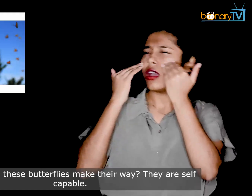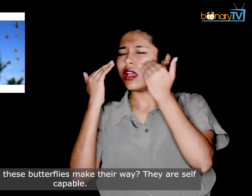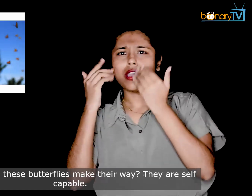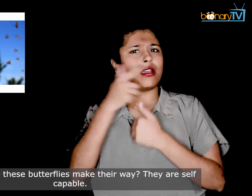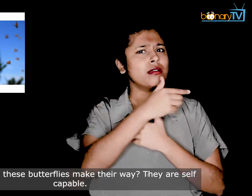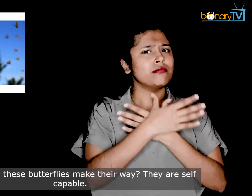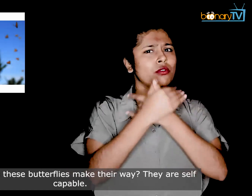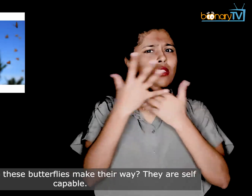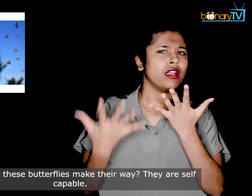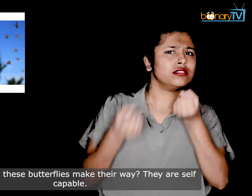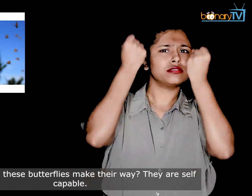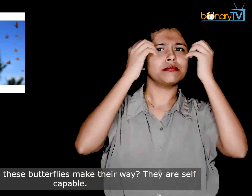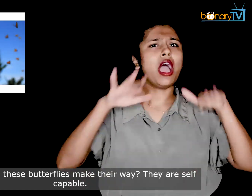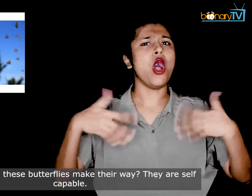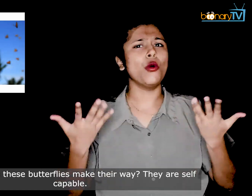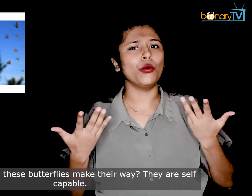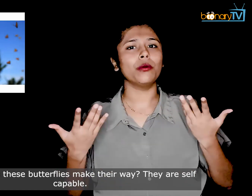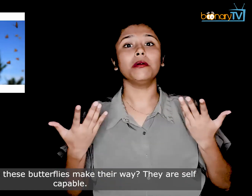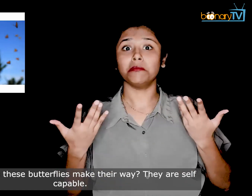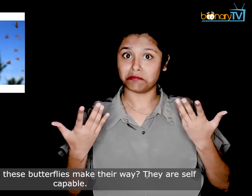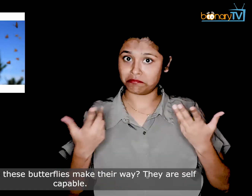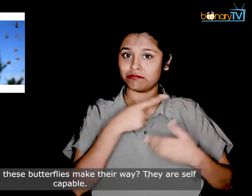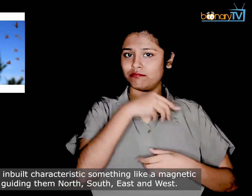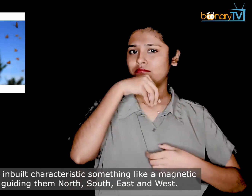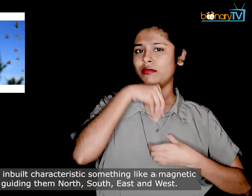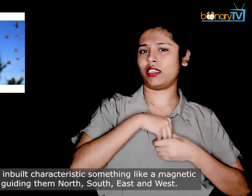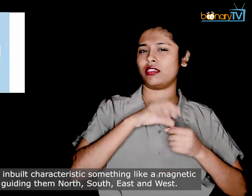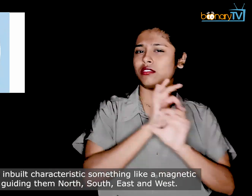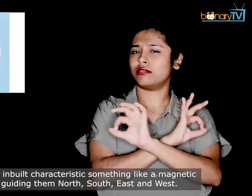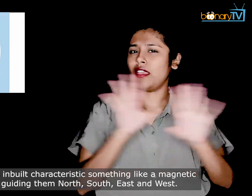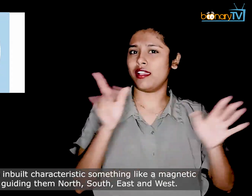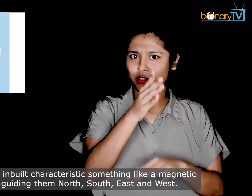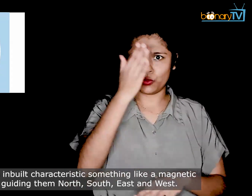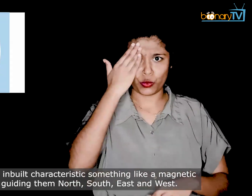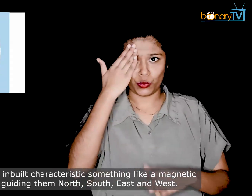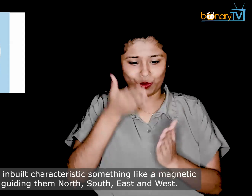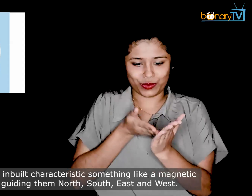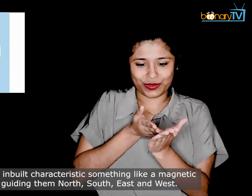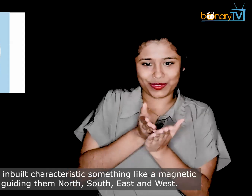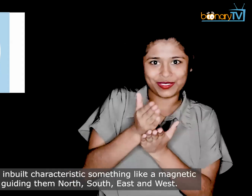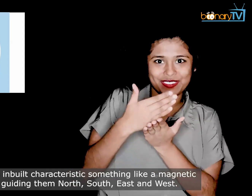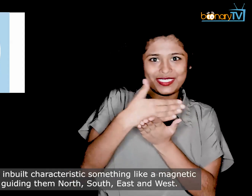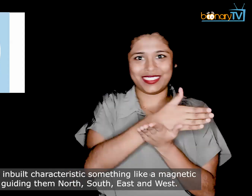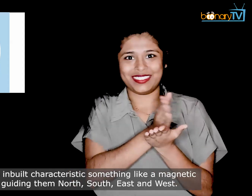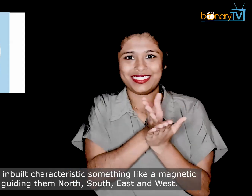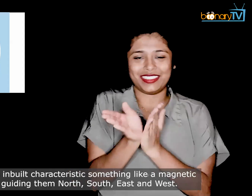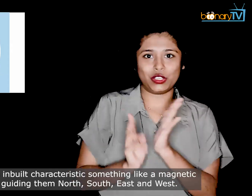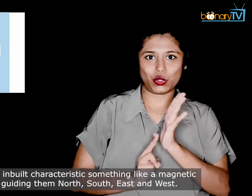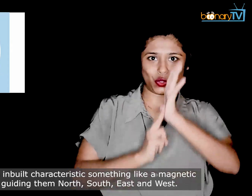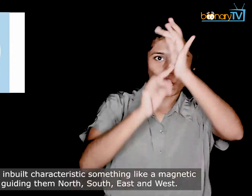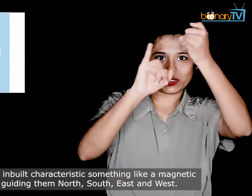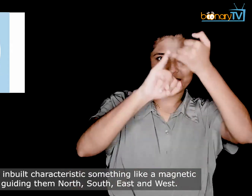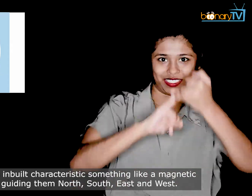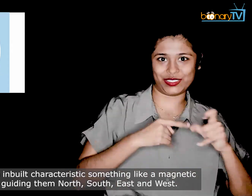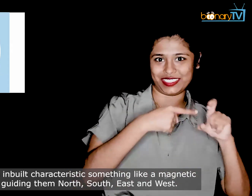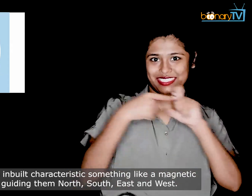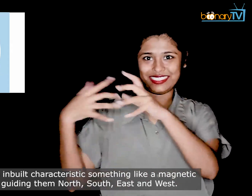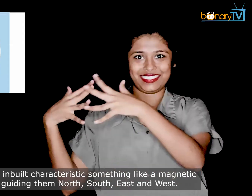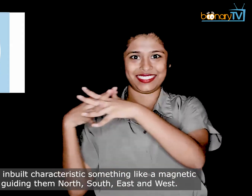their way? They are self-capable. They have an inbuilt characteristic, something like a magnetic compass, guiding them north,